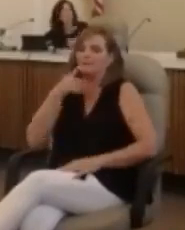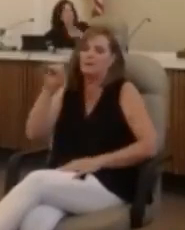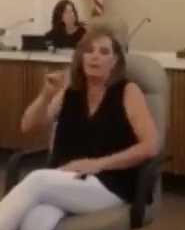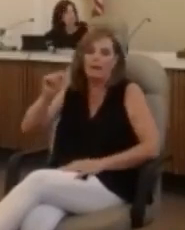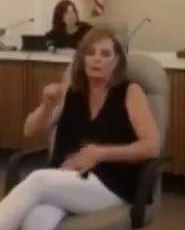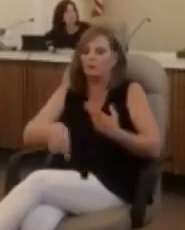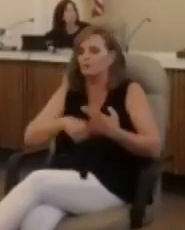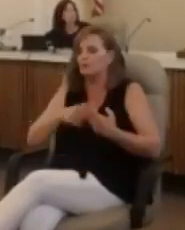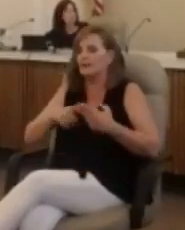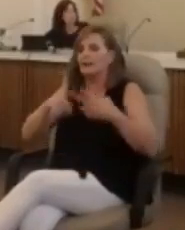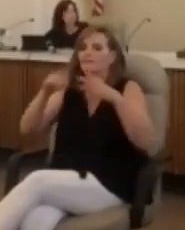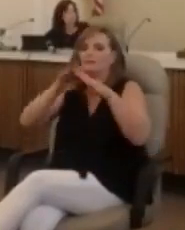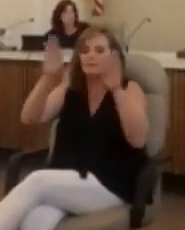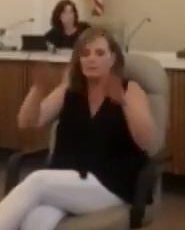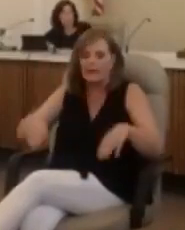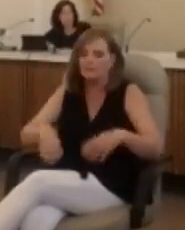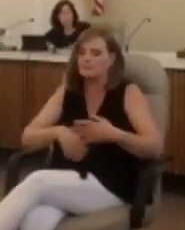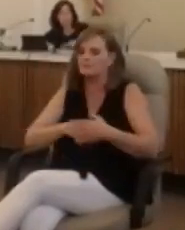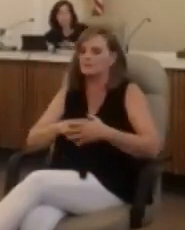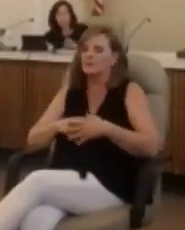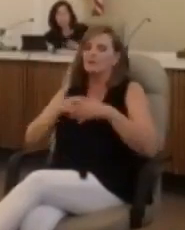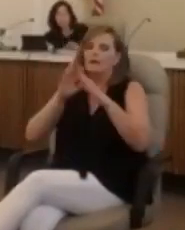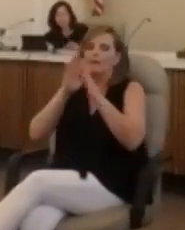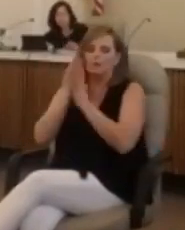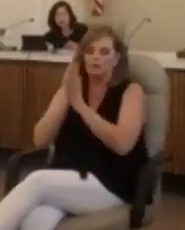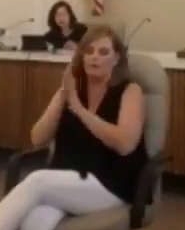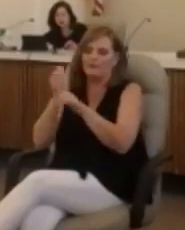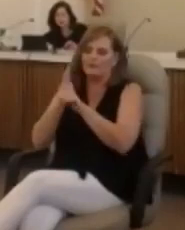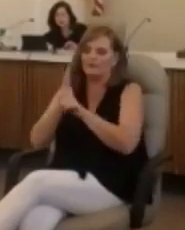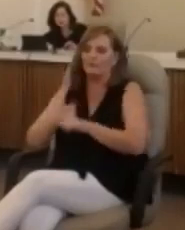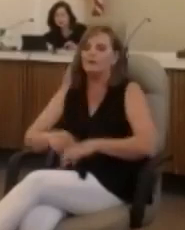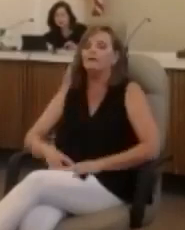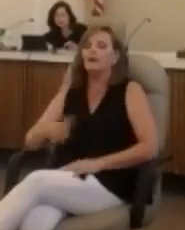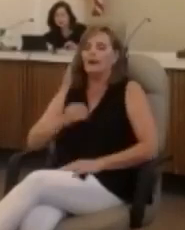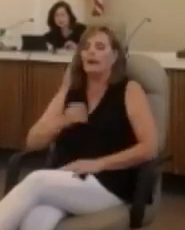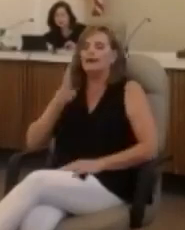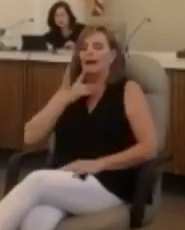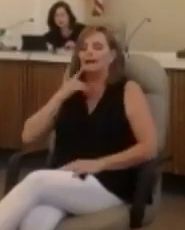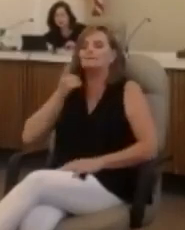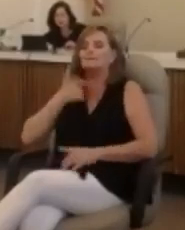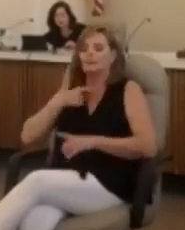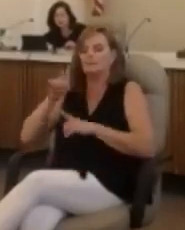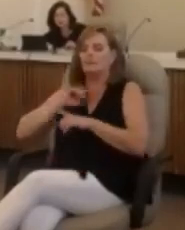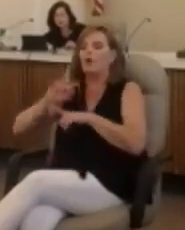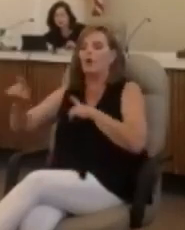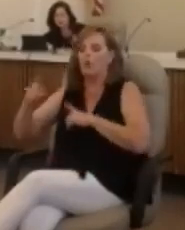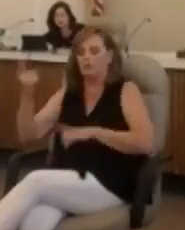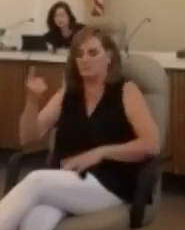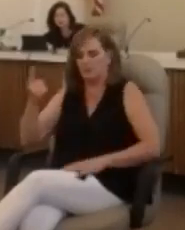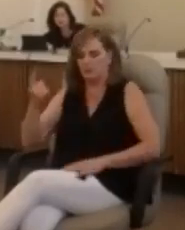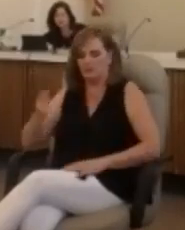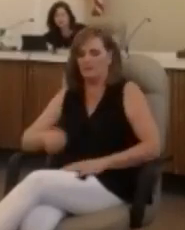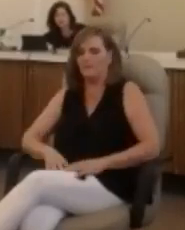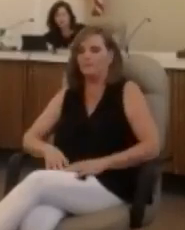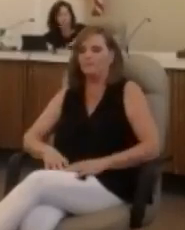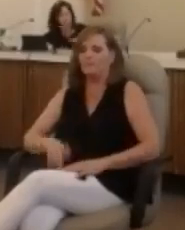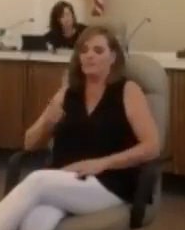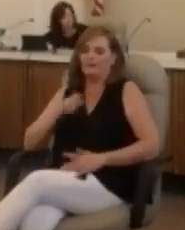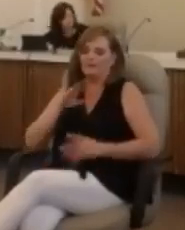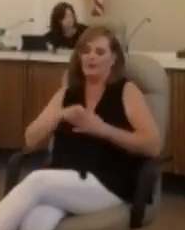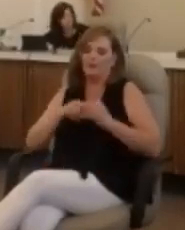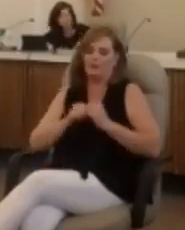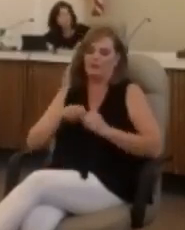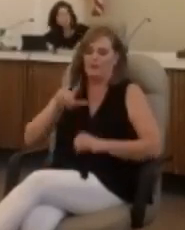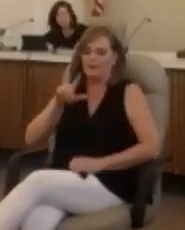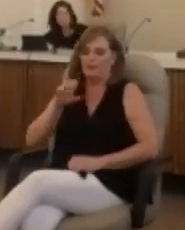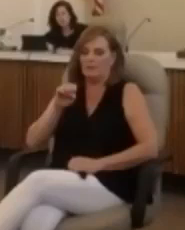know, what the traffic was going to be and all of those kind of things. And I did put a call into somebody today that is involved with the Lehigh Valley Trail and the